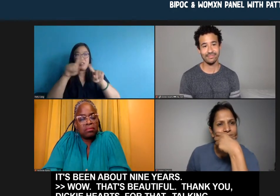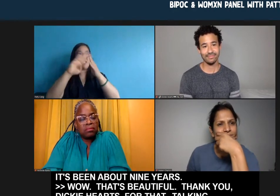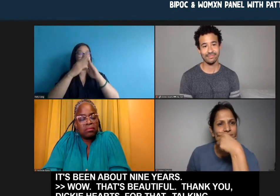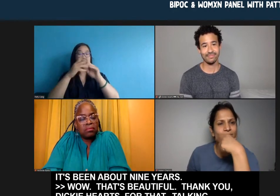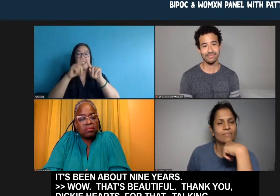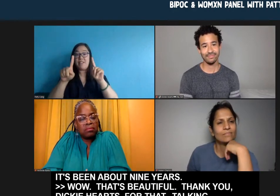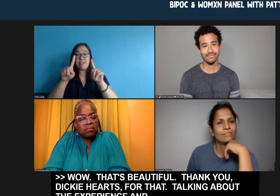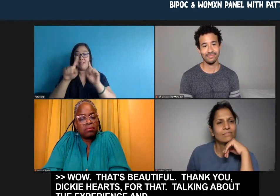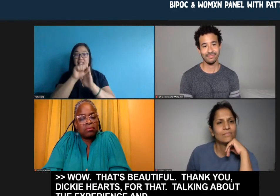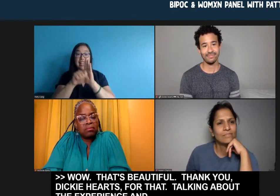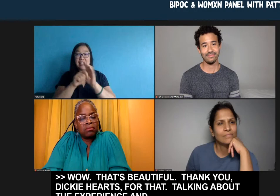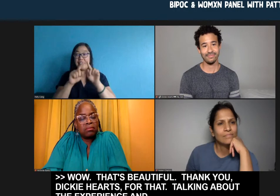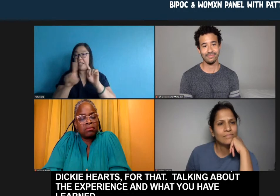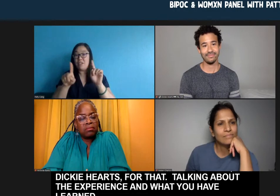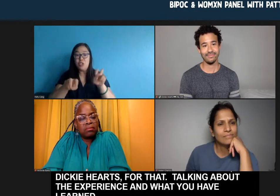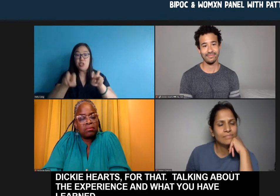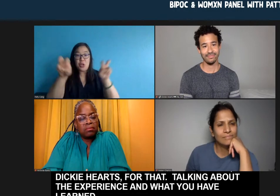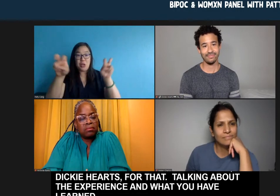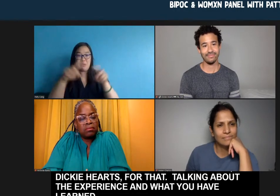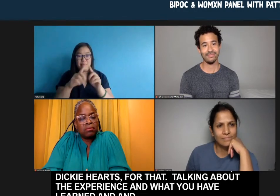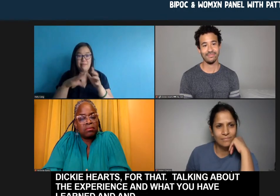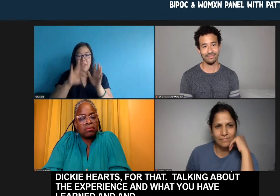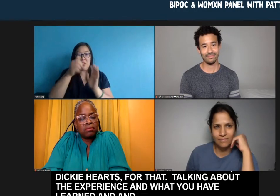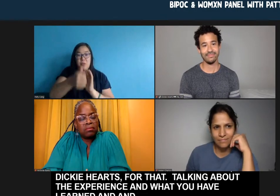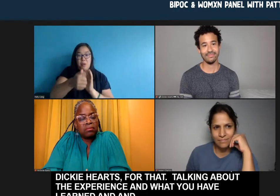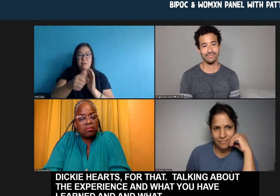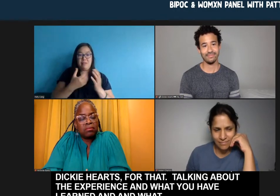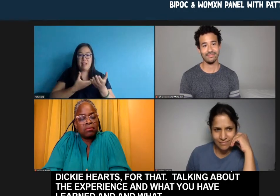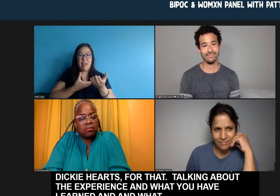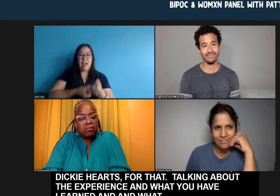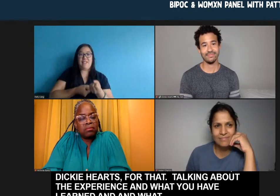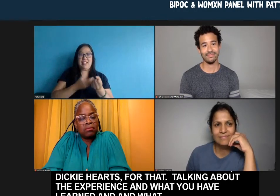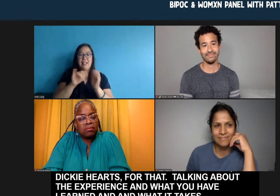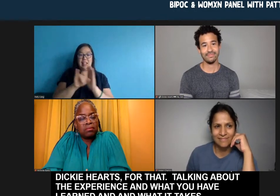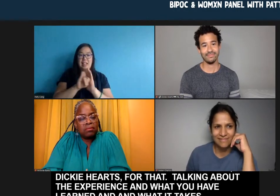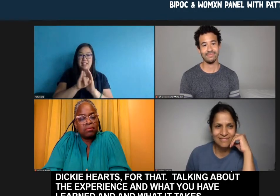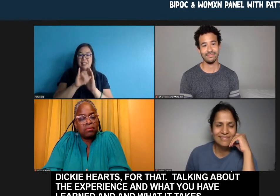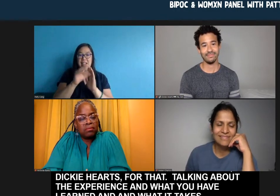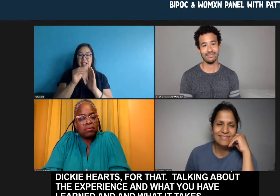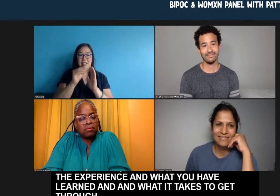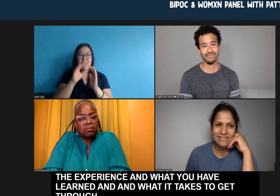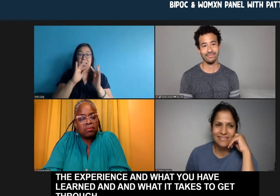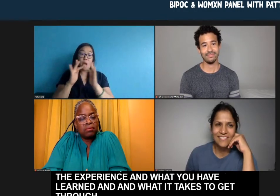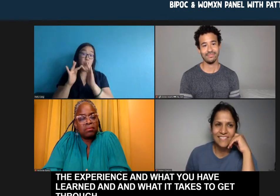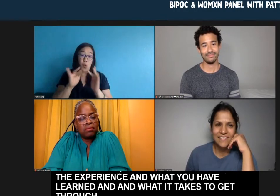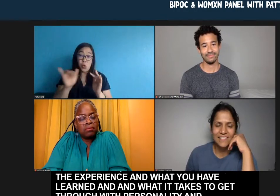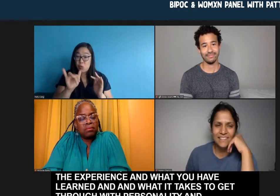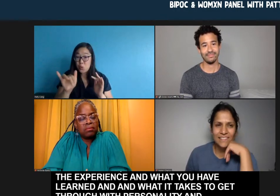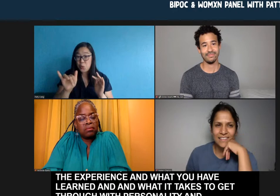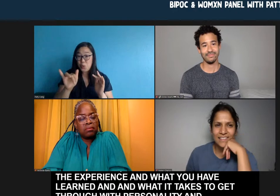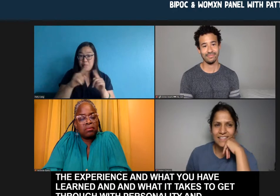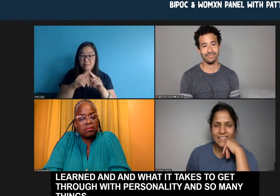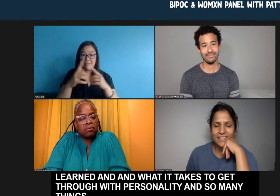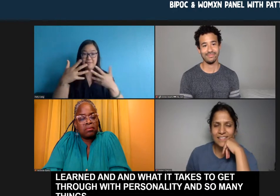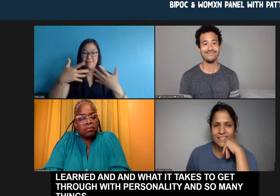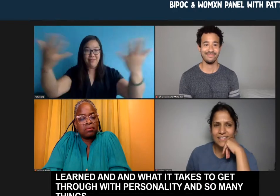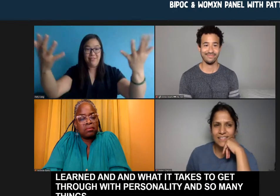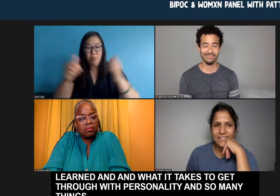know, with personality and so many different things that are required for our journey, but you yourself have the confidence in your identity and the network too, as